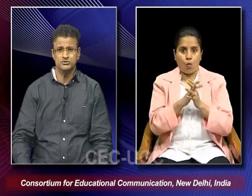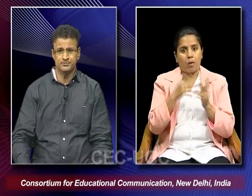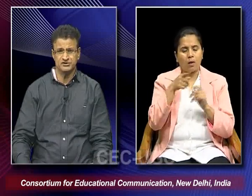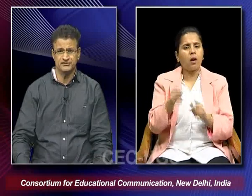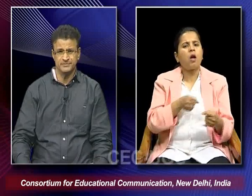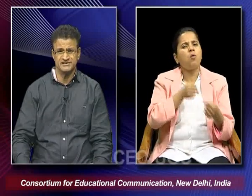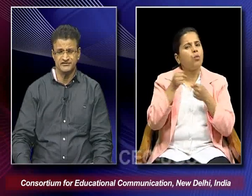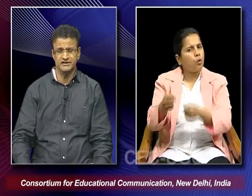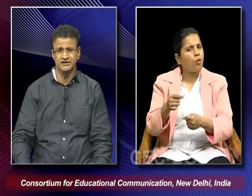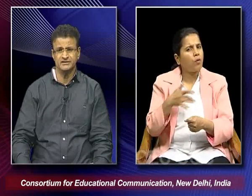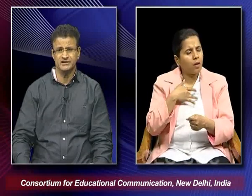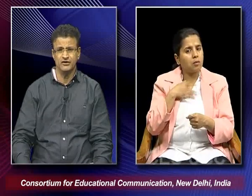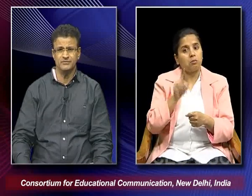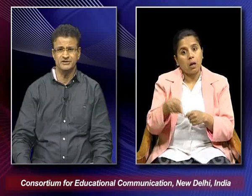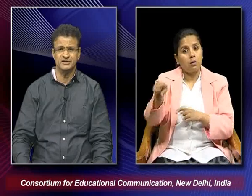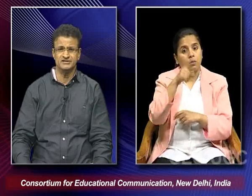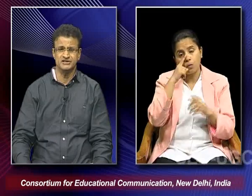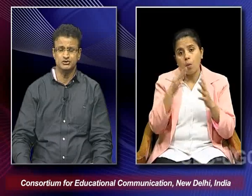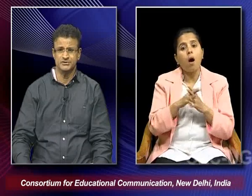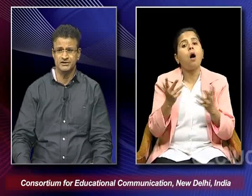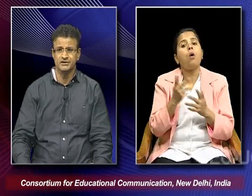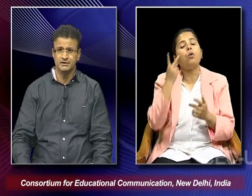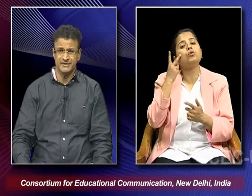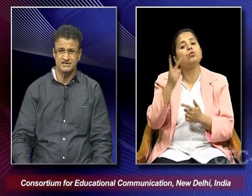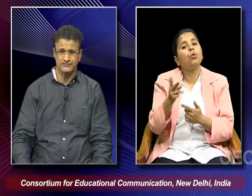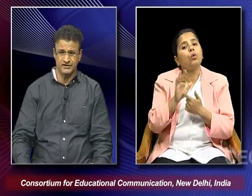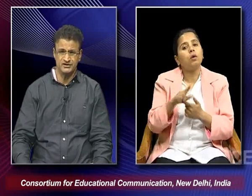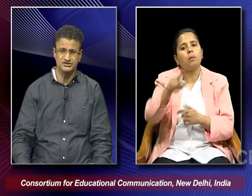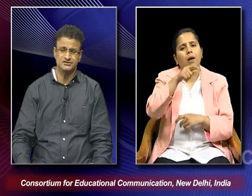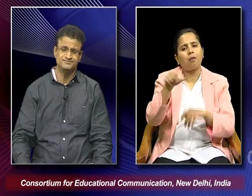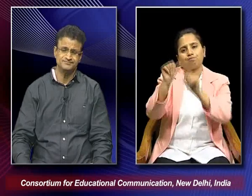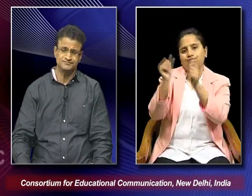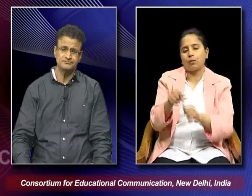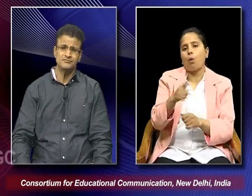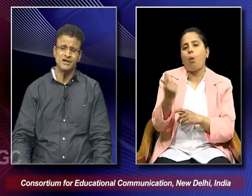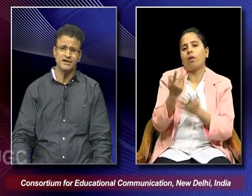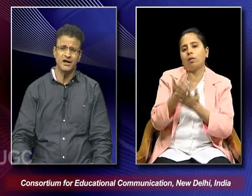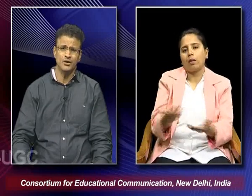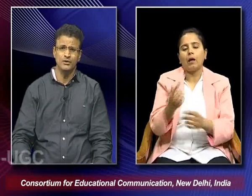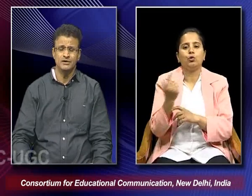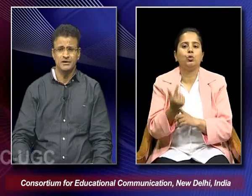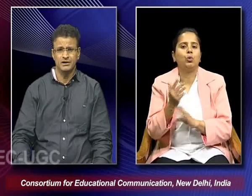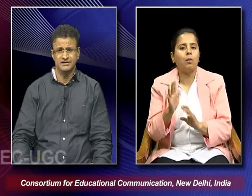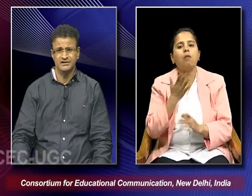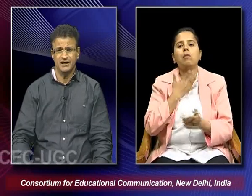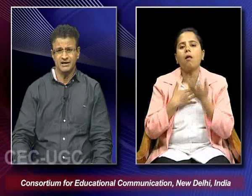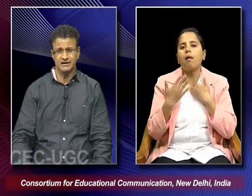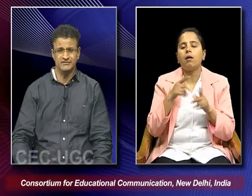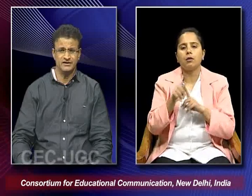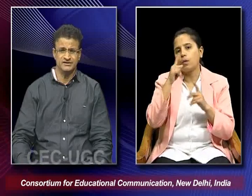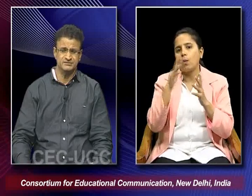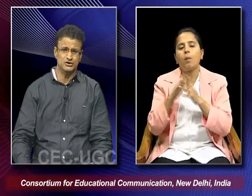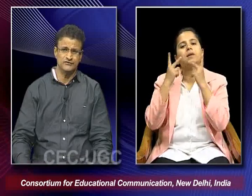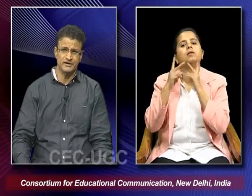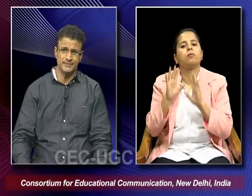enforced passivity, that how women they are seen to be passive figures, and how they are in a